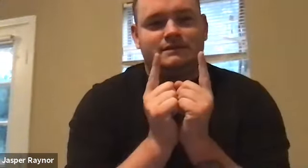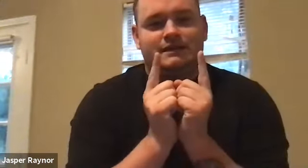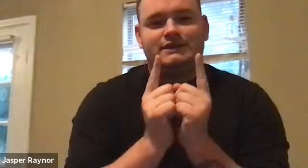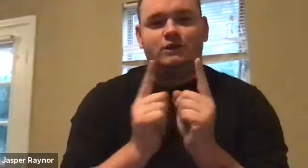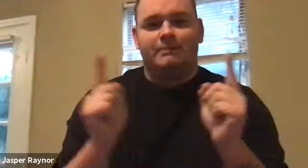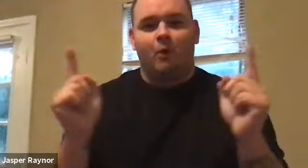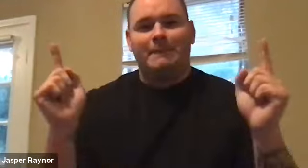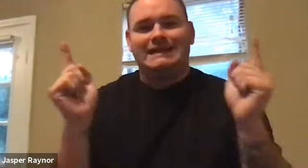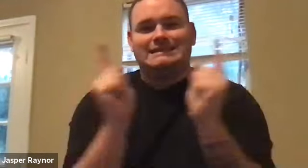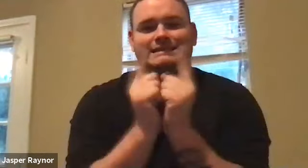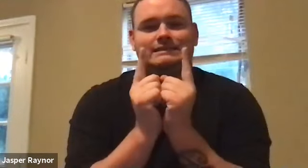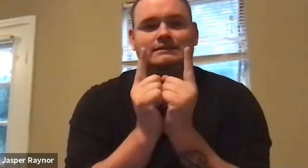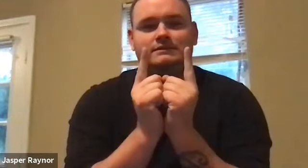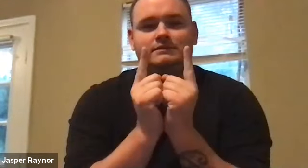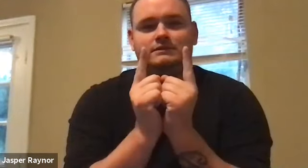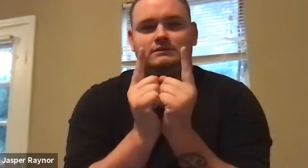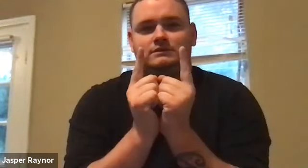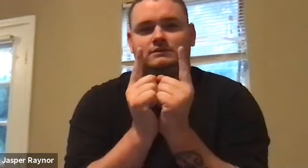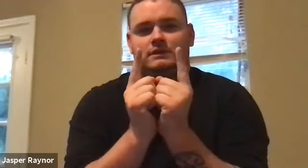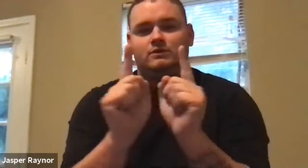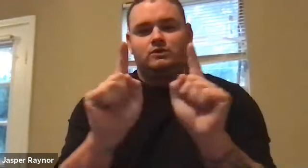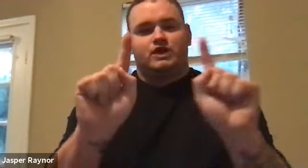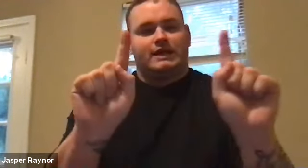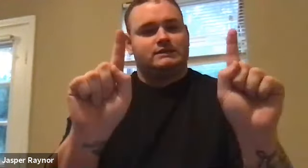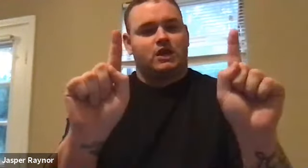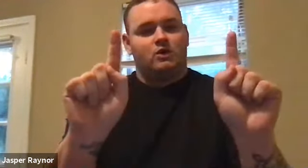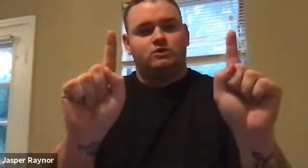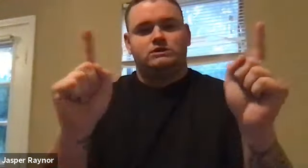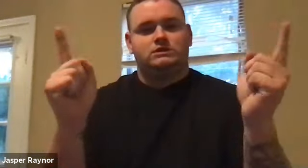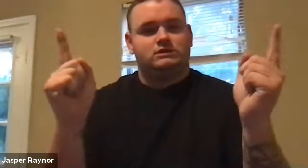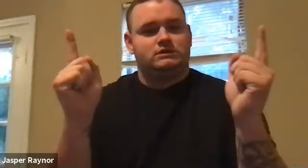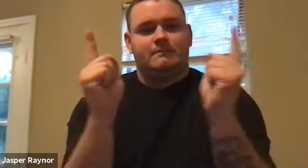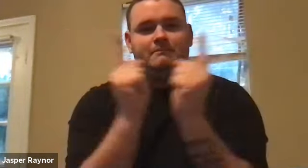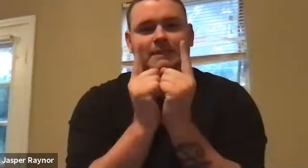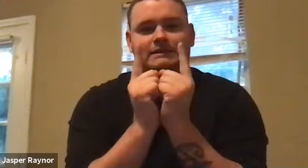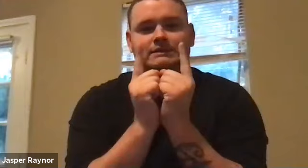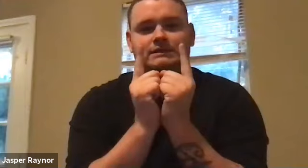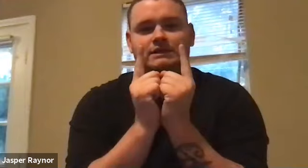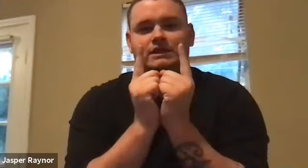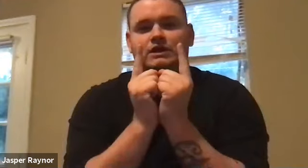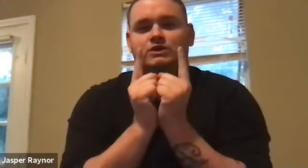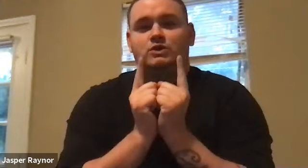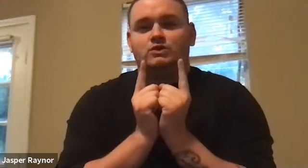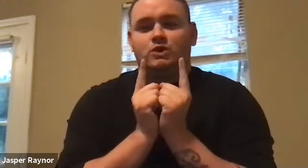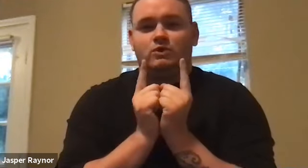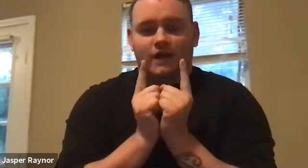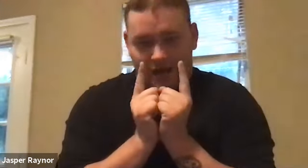Like two people meet. You want your hands closed, meet. You do